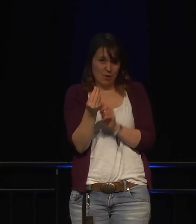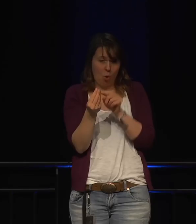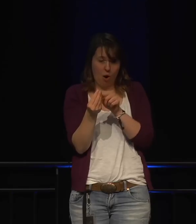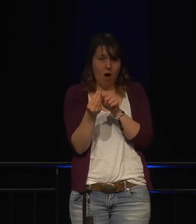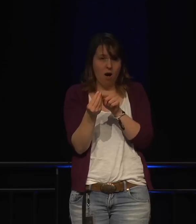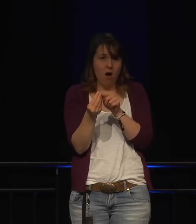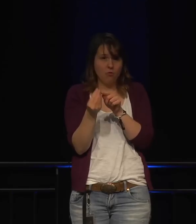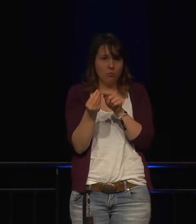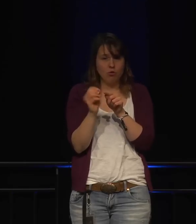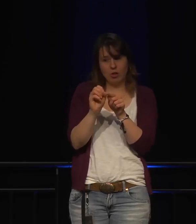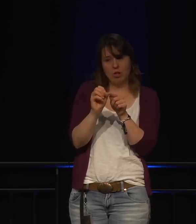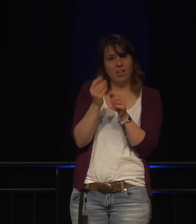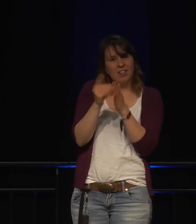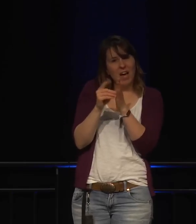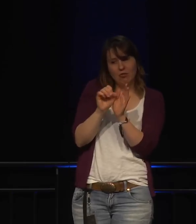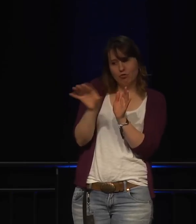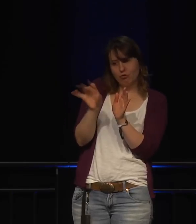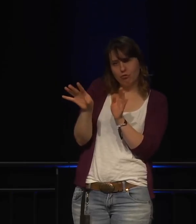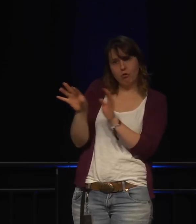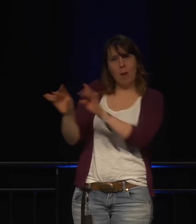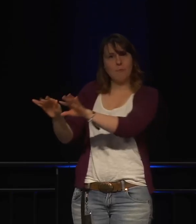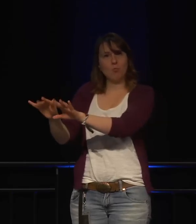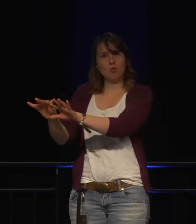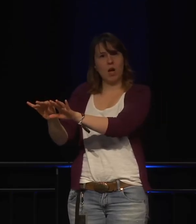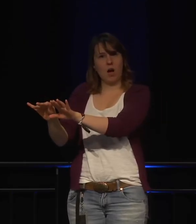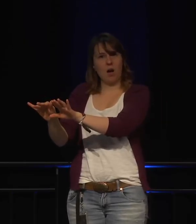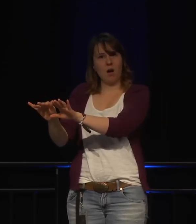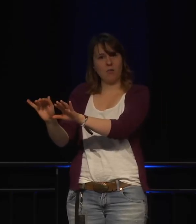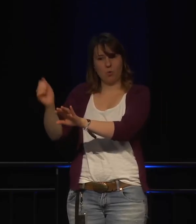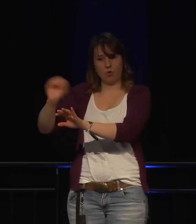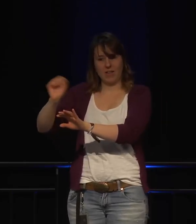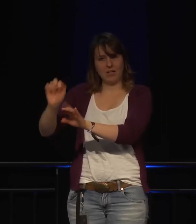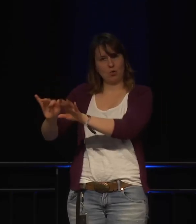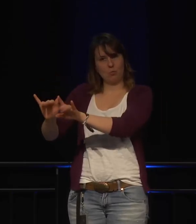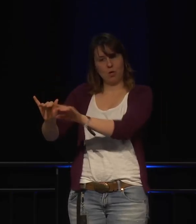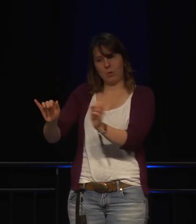to a PC of this casino, and this PC was the same.